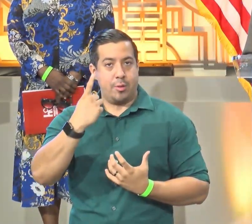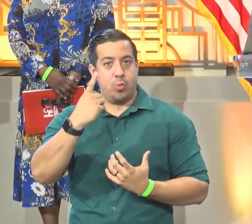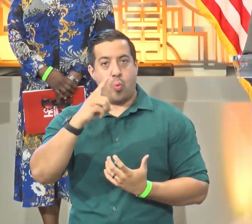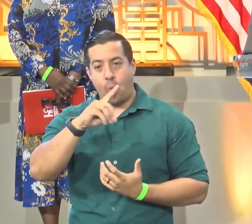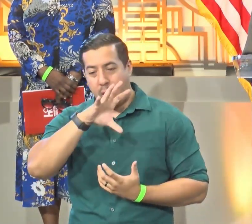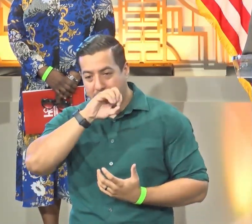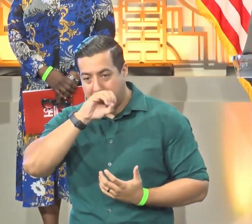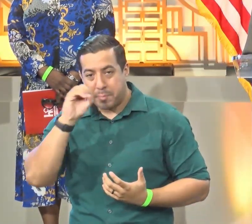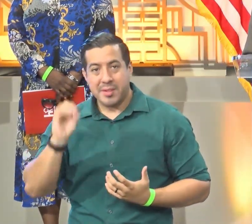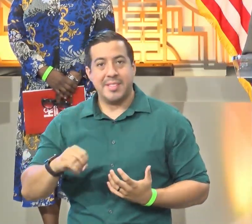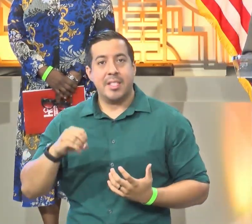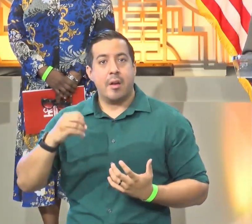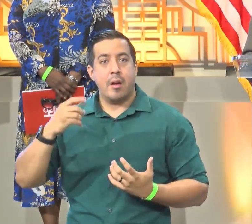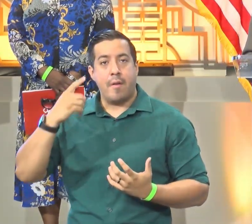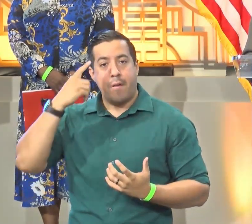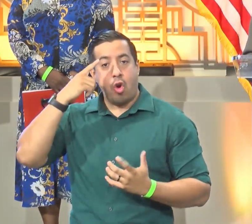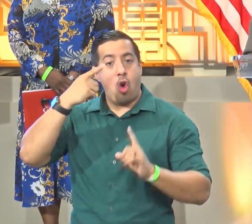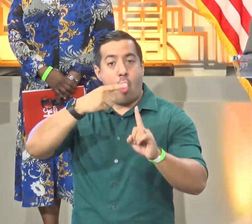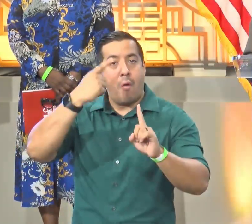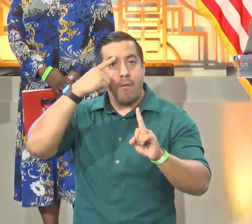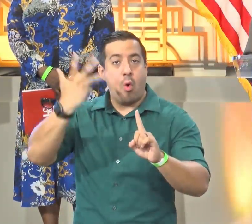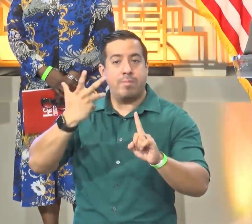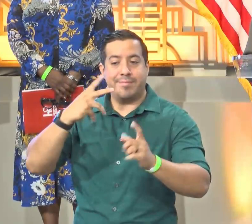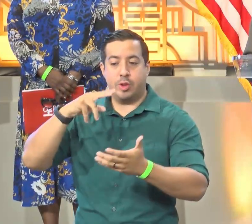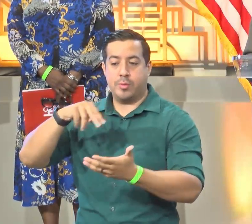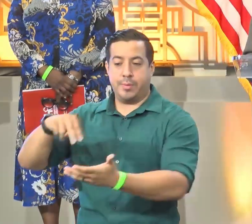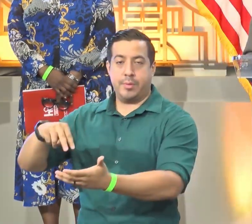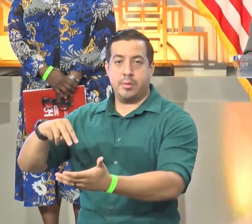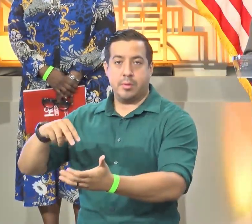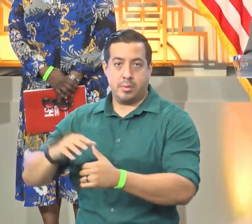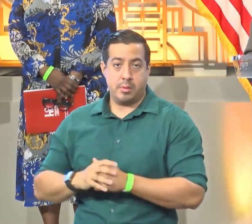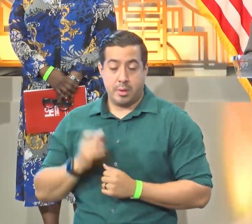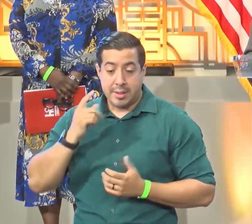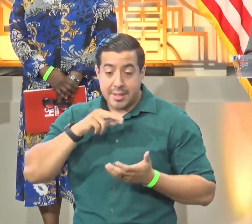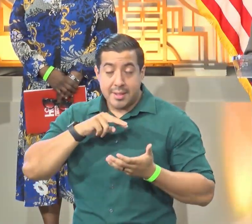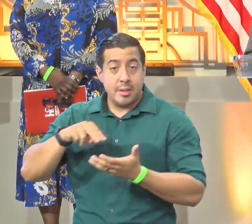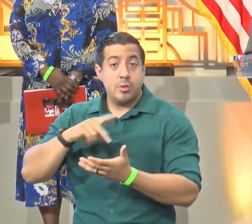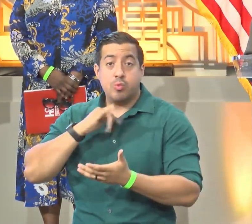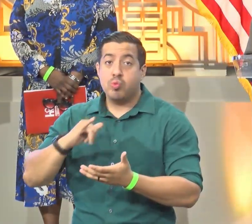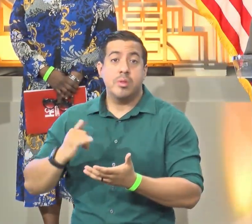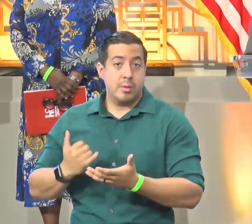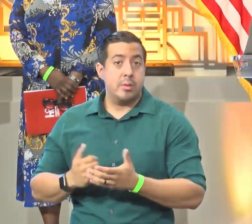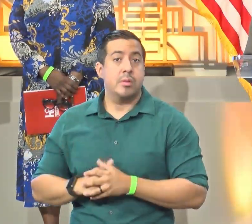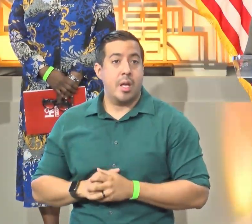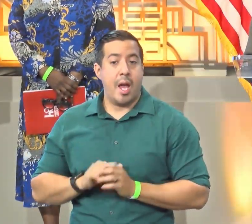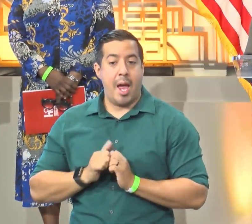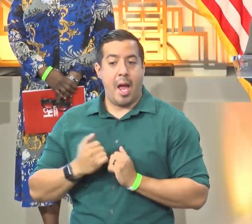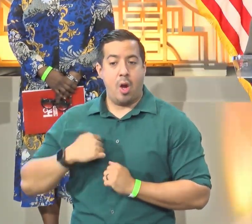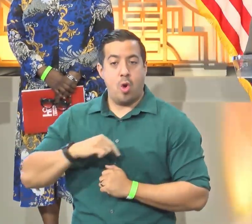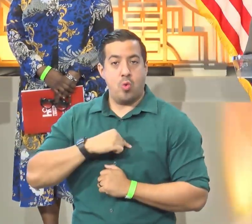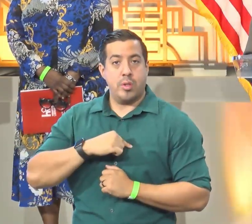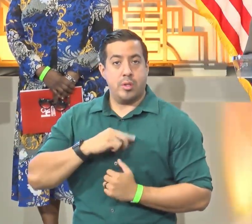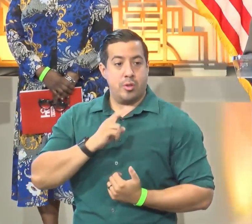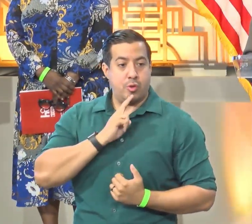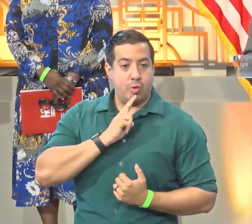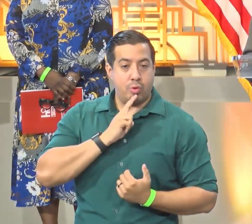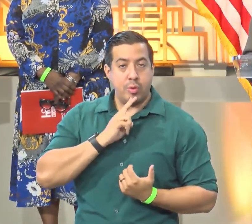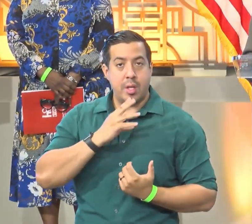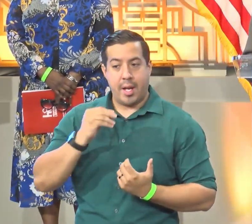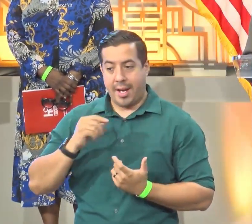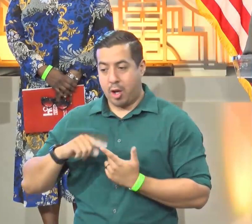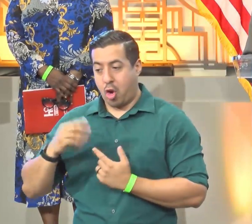100% literacy for the citizens of Houston. Literacy is the heartbeat of Houston, and the